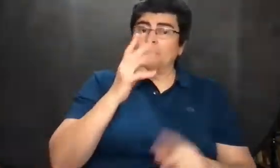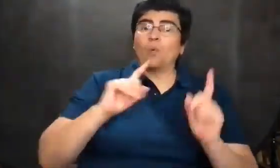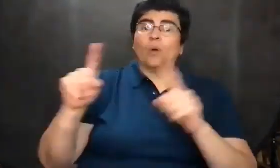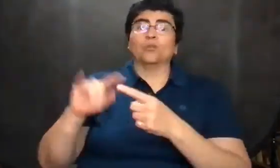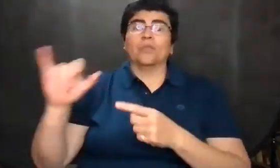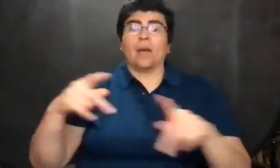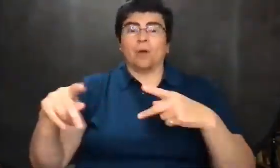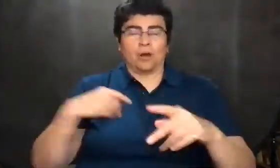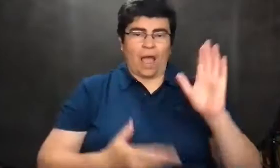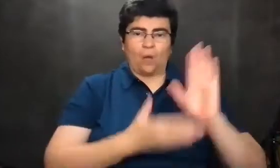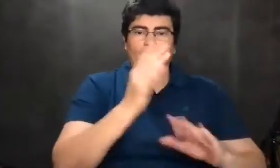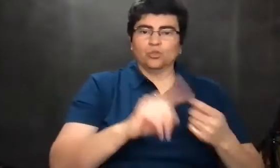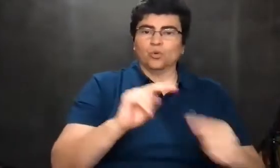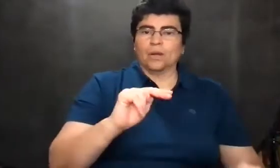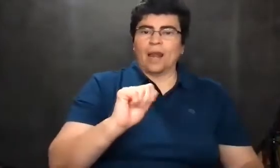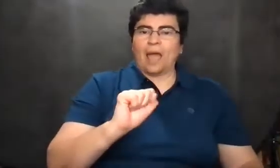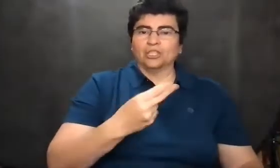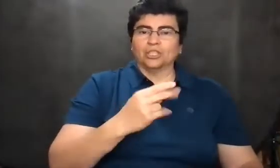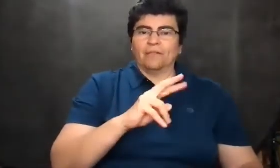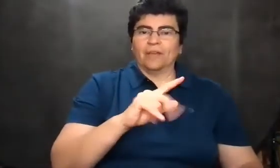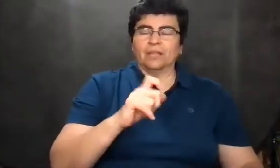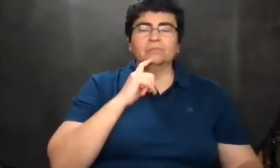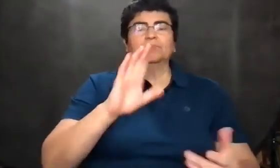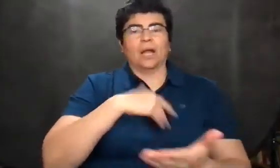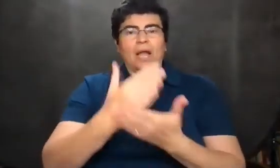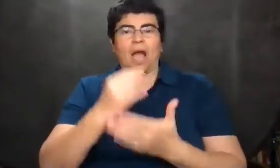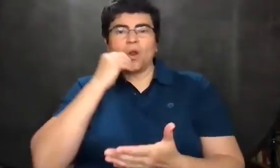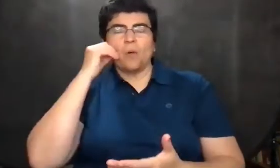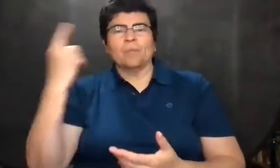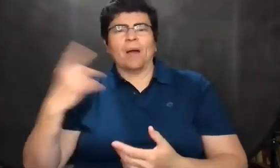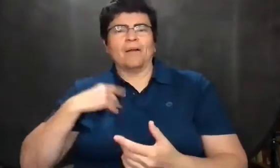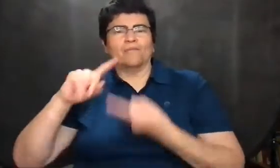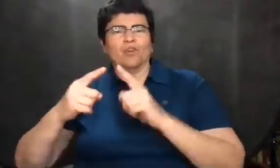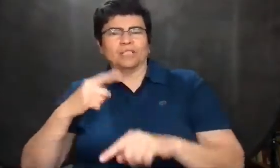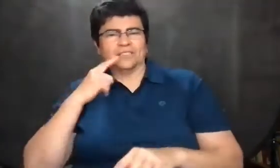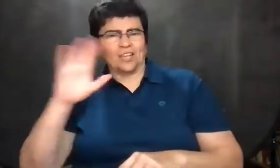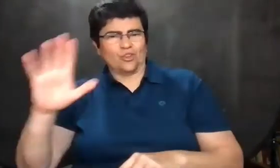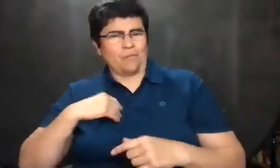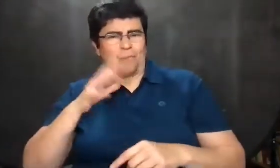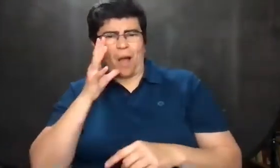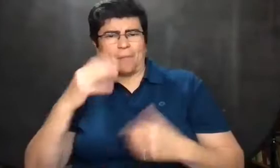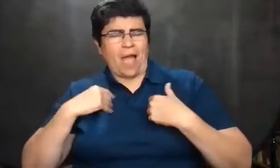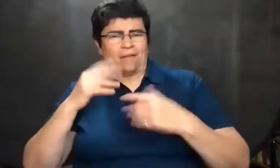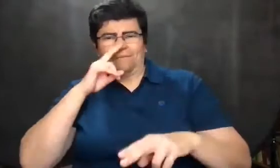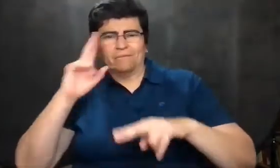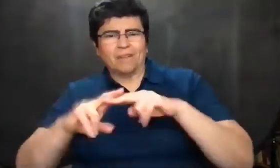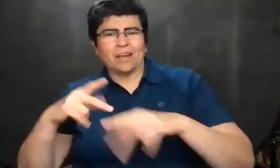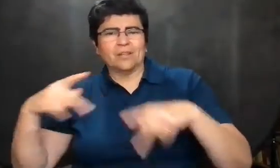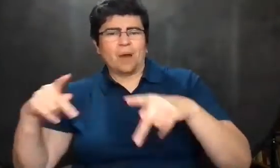Nashville, and when I came home, I got a phone call from one of my friends and they said, your mother had a ball at the party. And they said, but I didn't know your mother